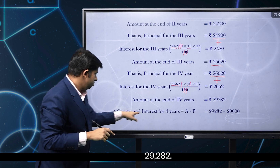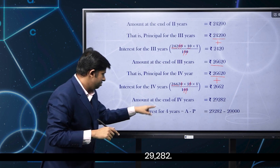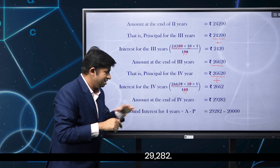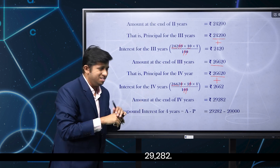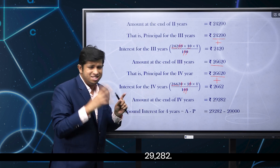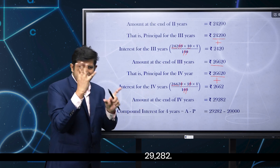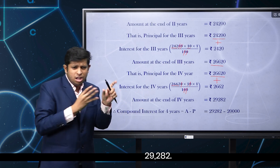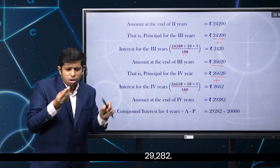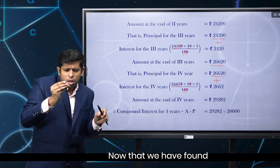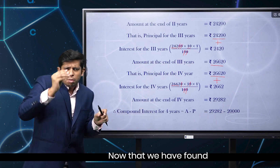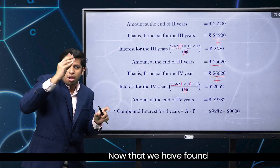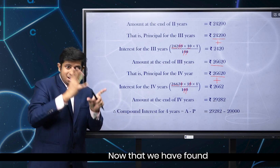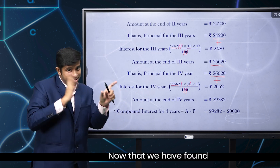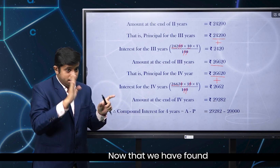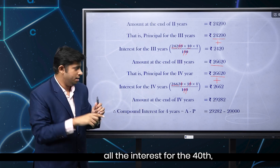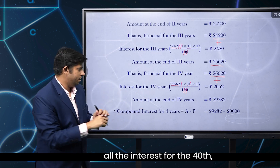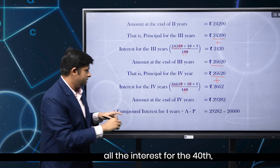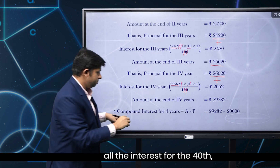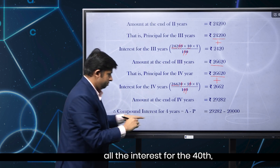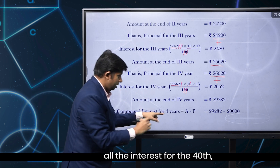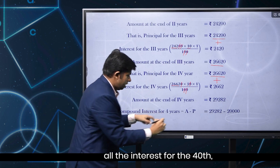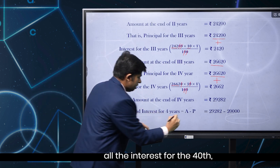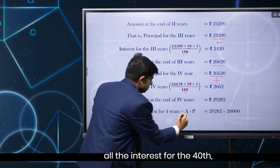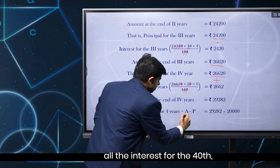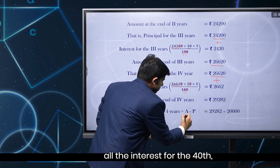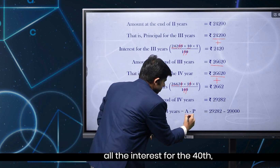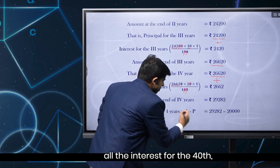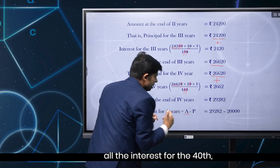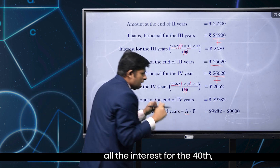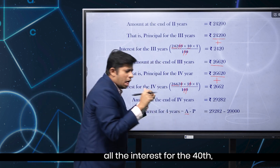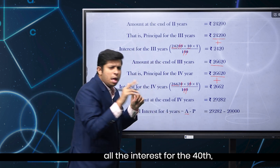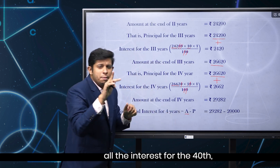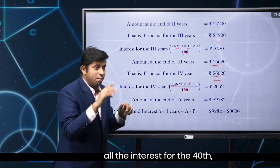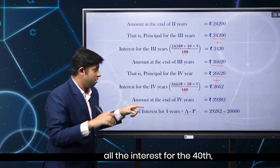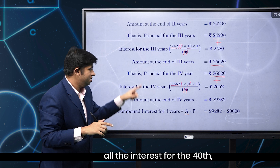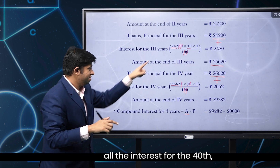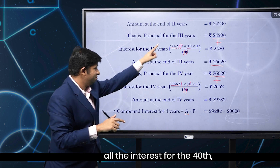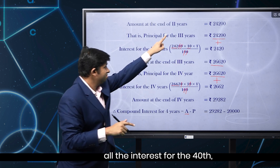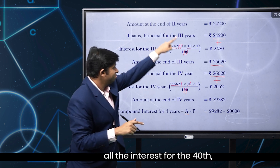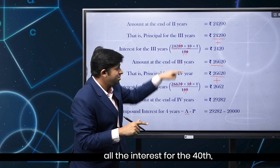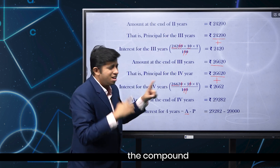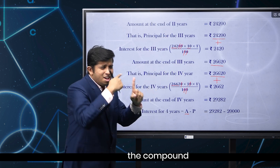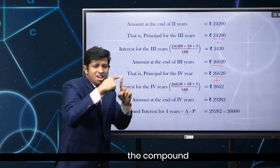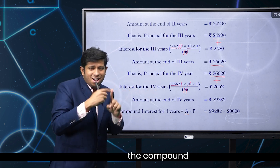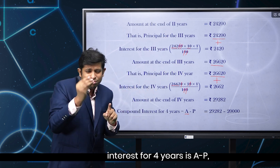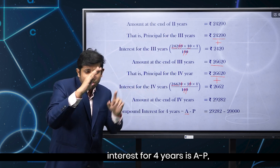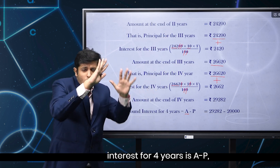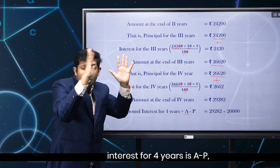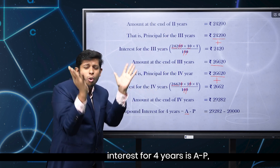29,282. Now that we have found all the interest for the 4 years, the compound interest for 4 years